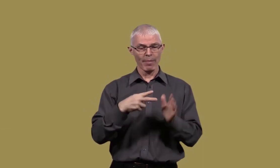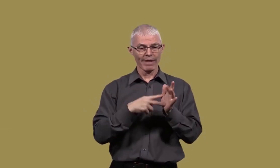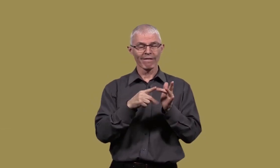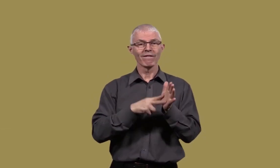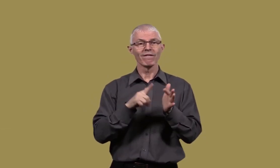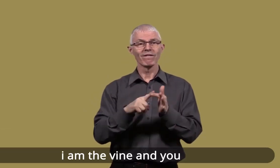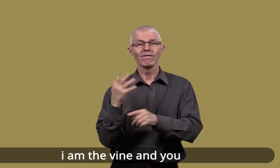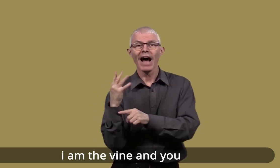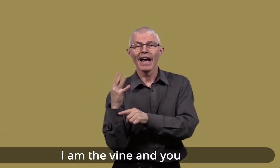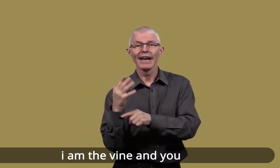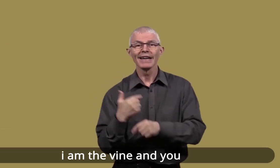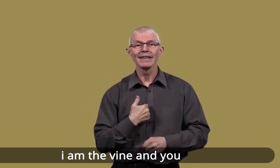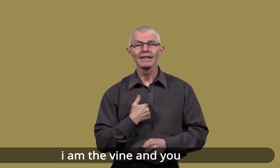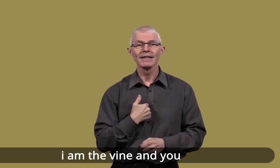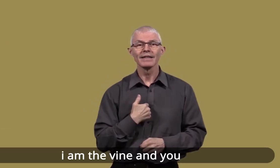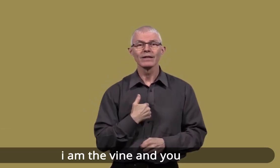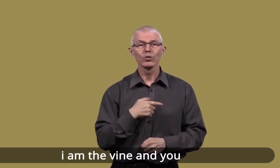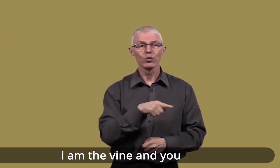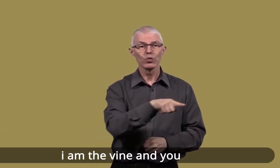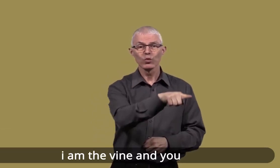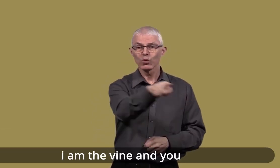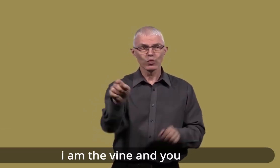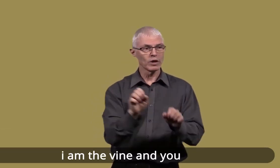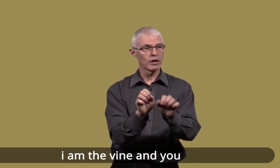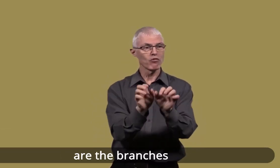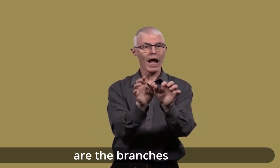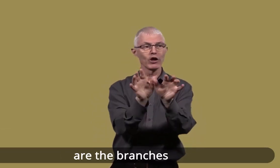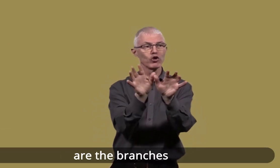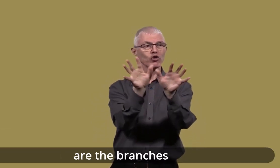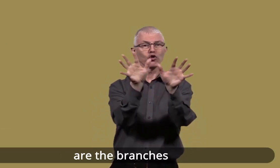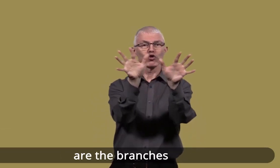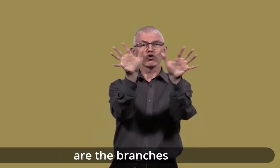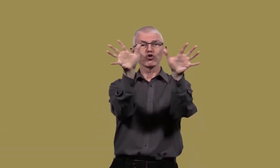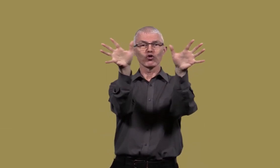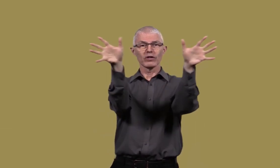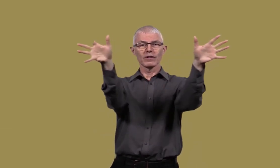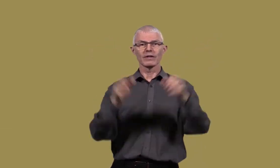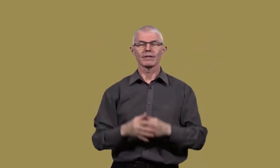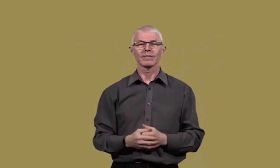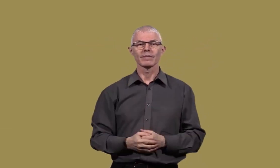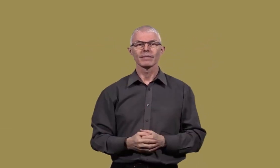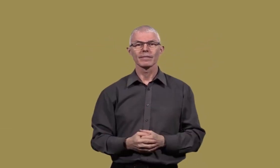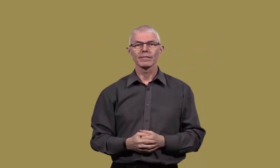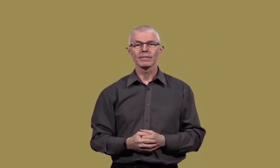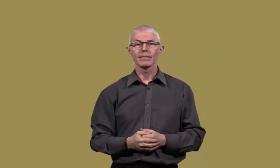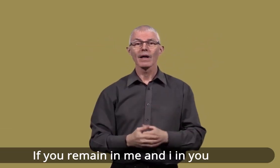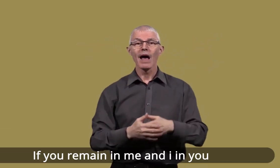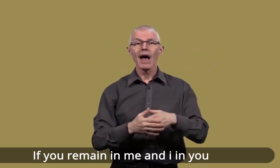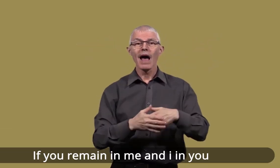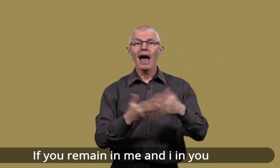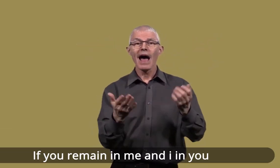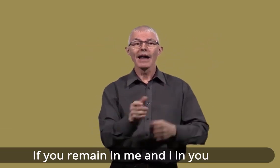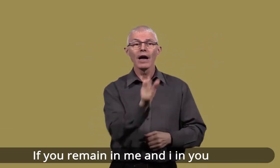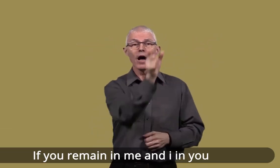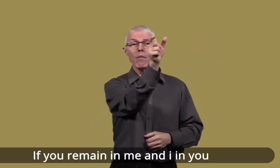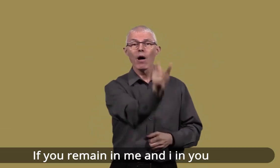I am the vine and you are the branches. If you remain